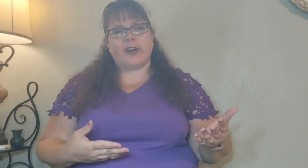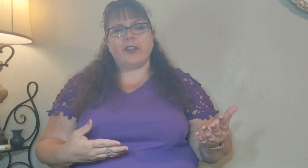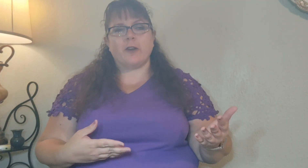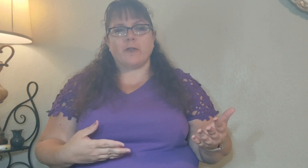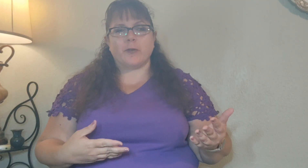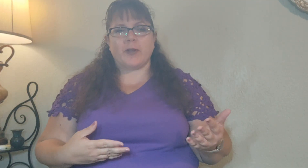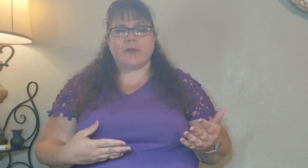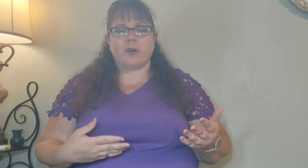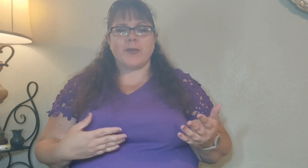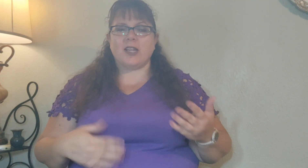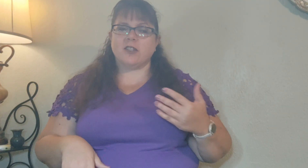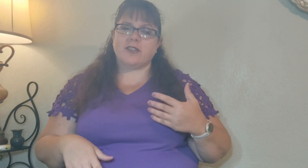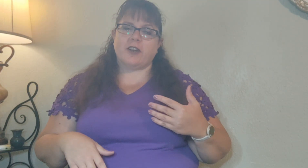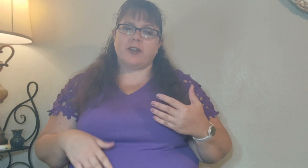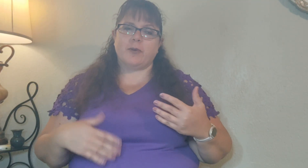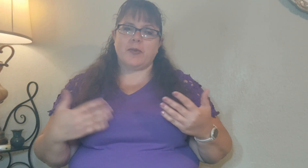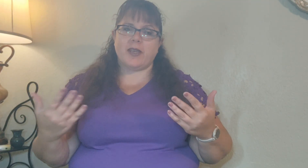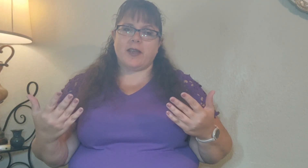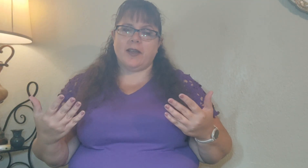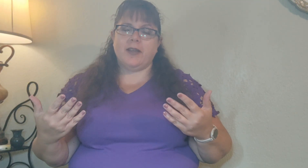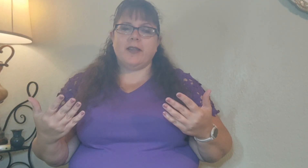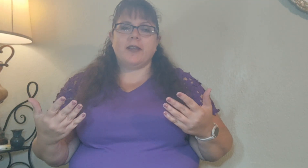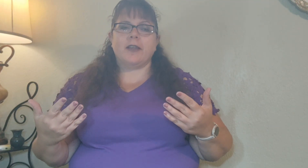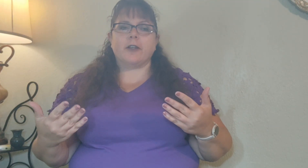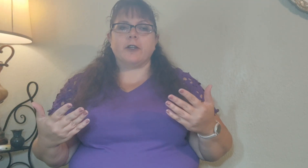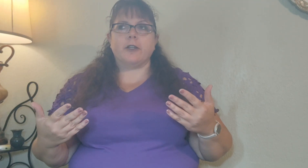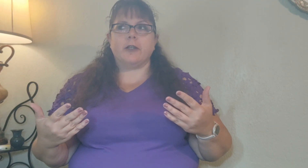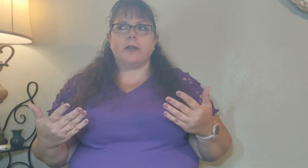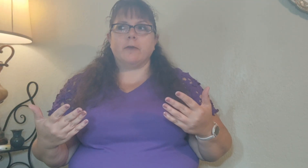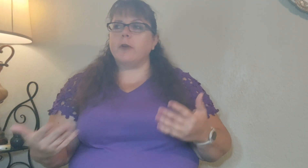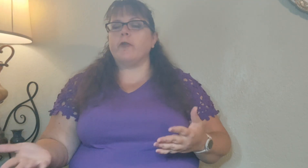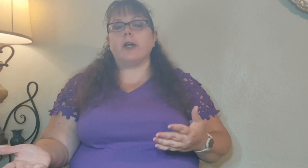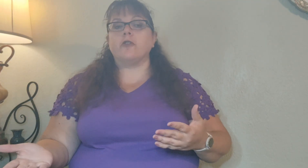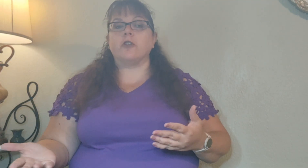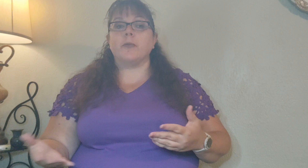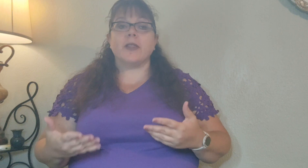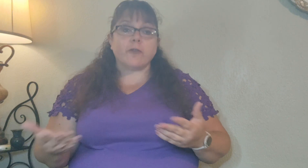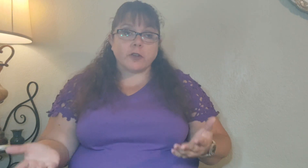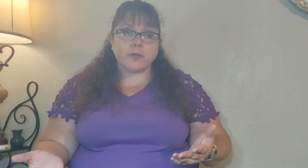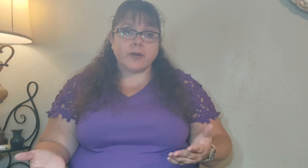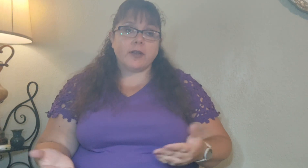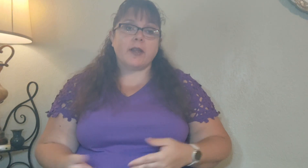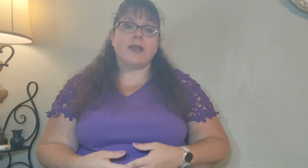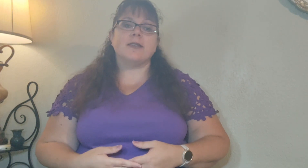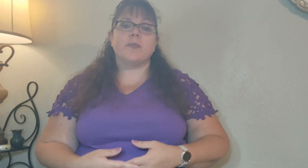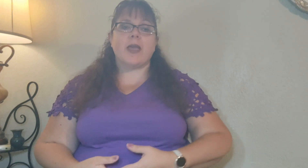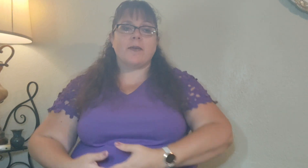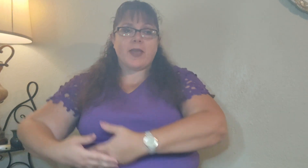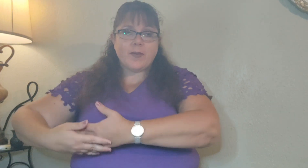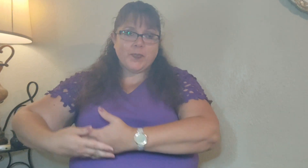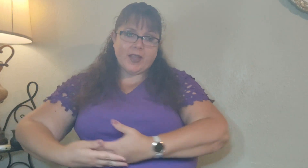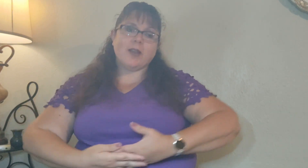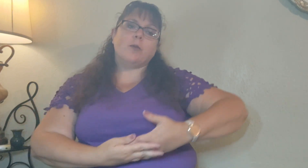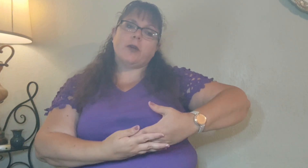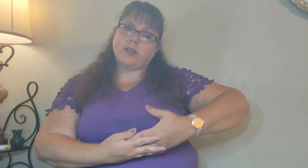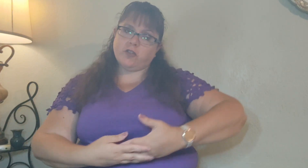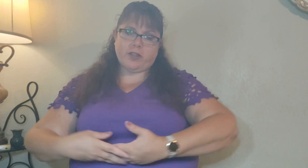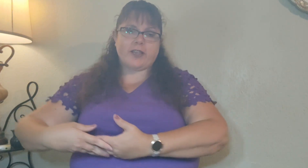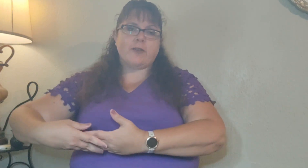gone over before, but I just thought it would be a good refresher. But the first one is baby, which, like you